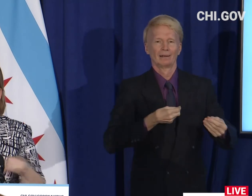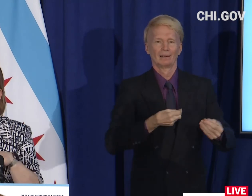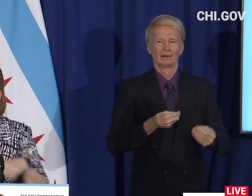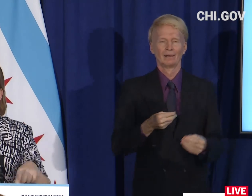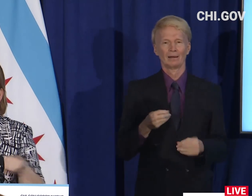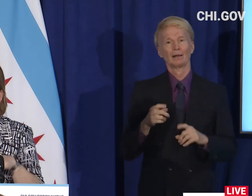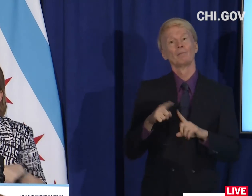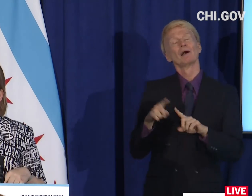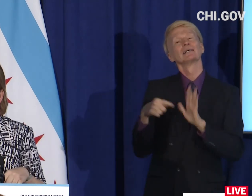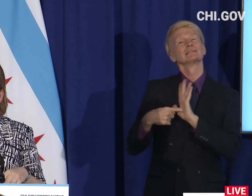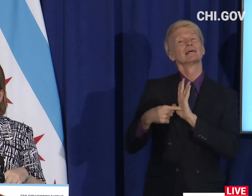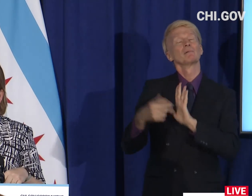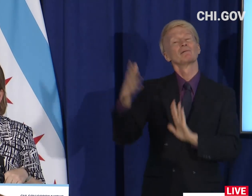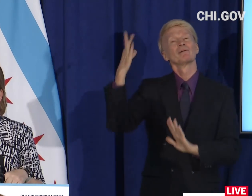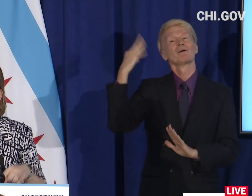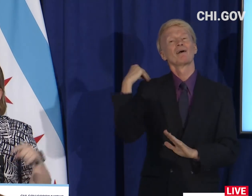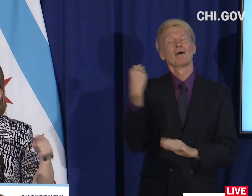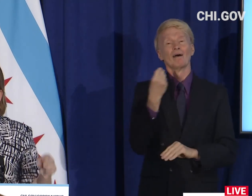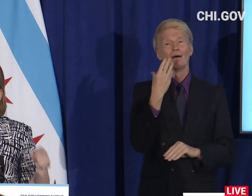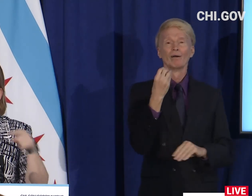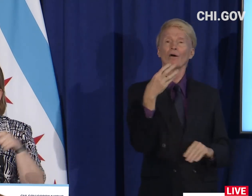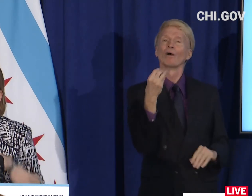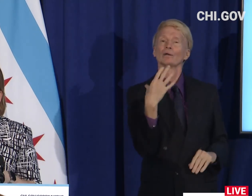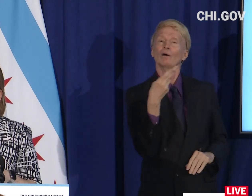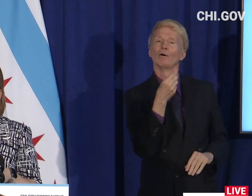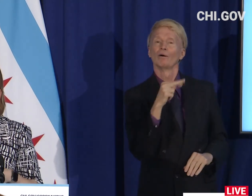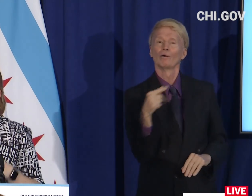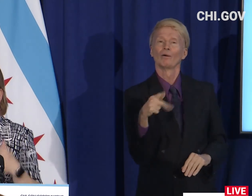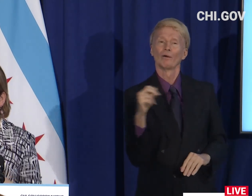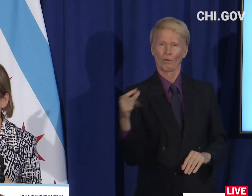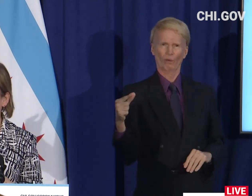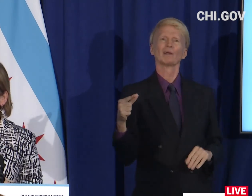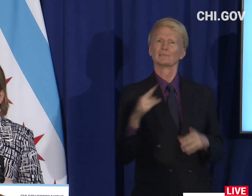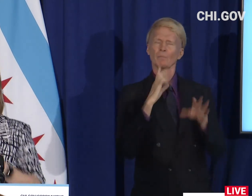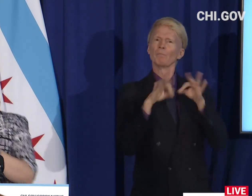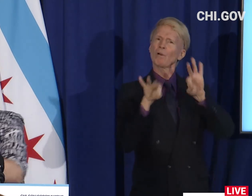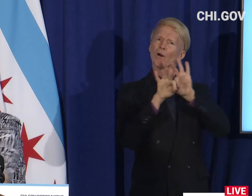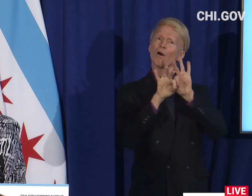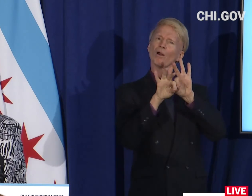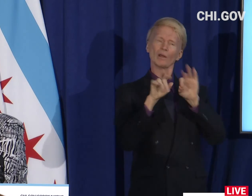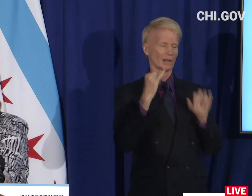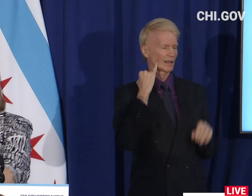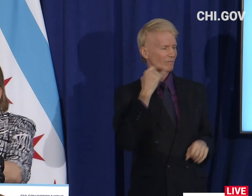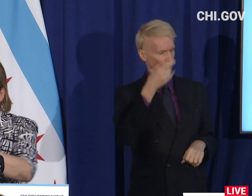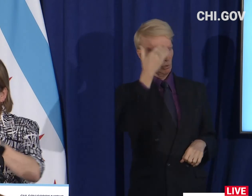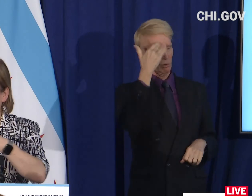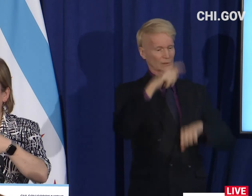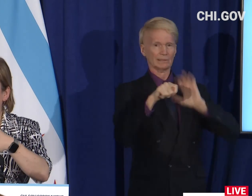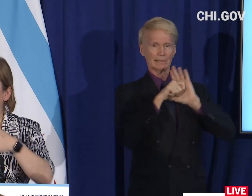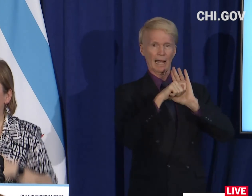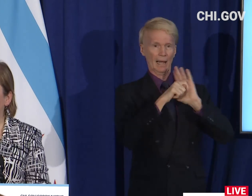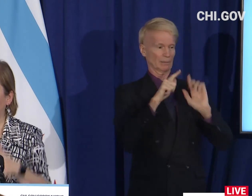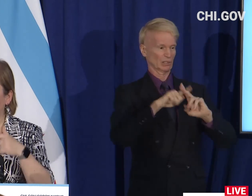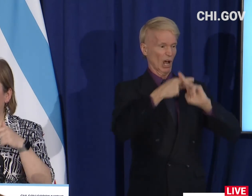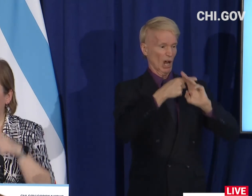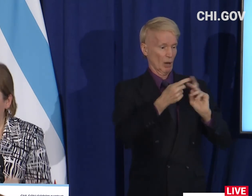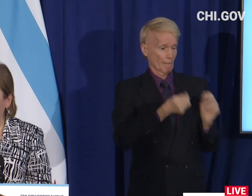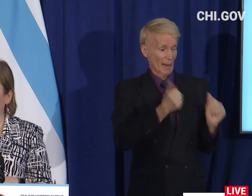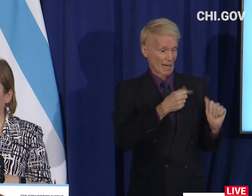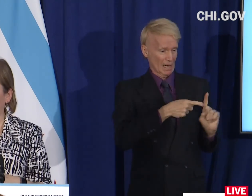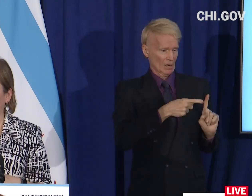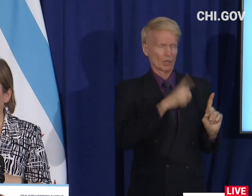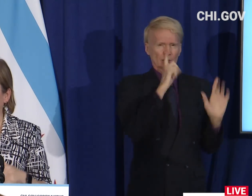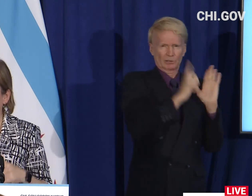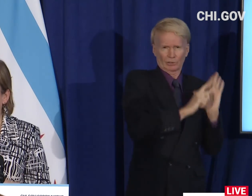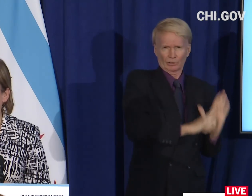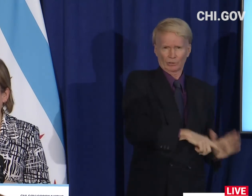because they were not having a widespread outbreak. And so in fact, you're able earlier in an outbreak or very very near the end of an outbreak to better